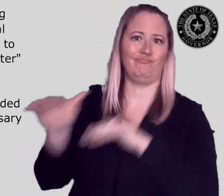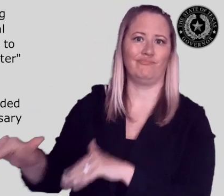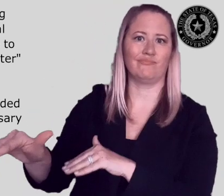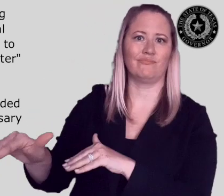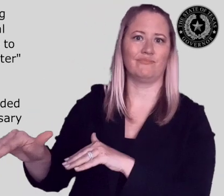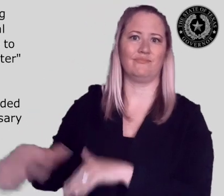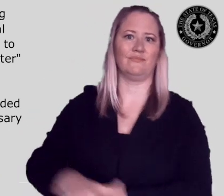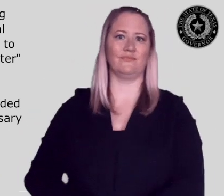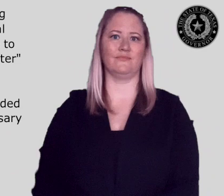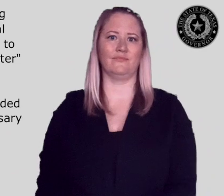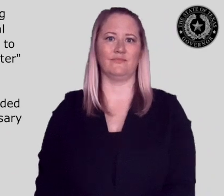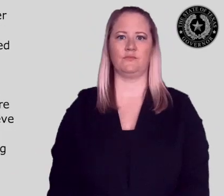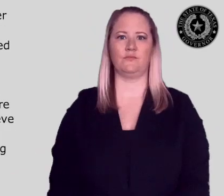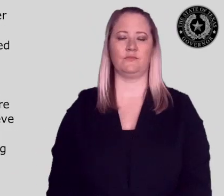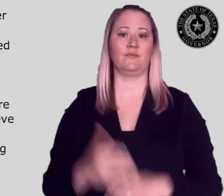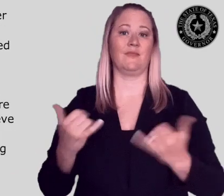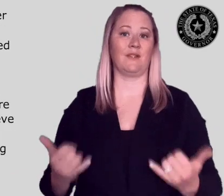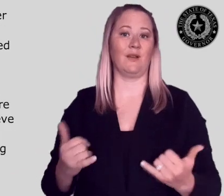orders, and